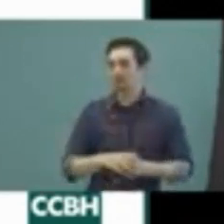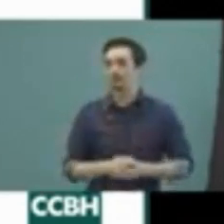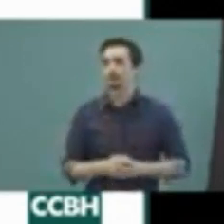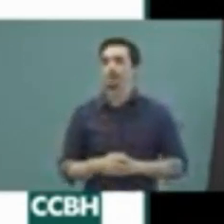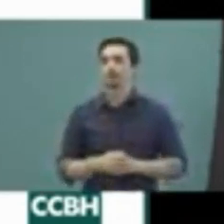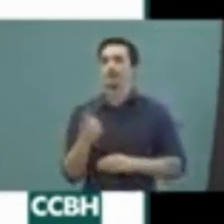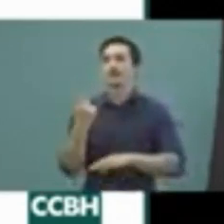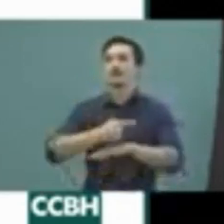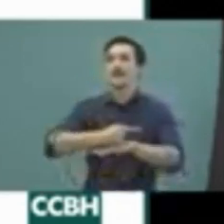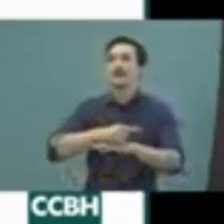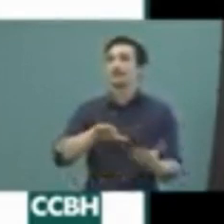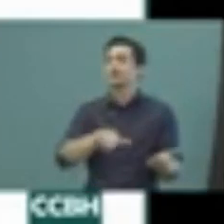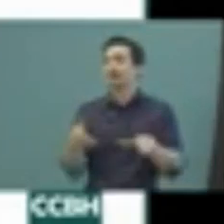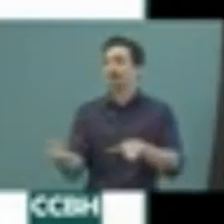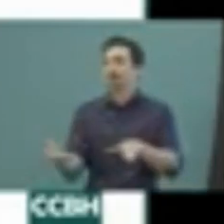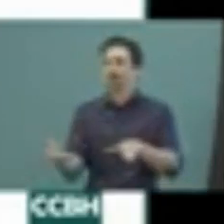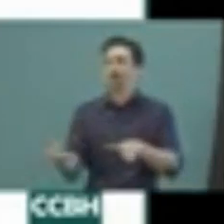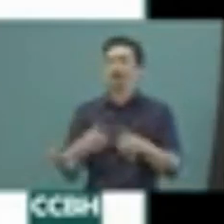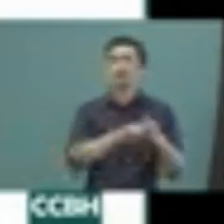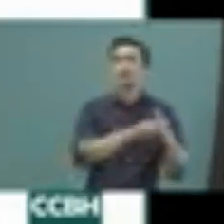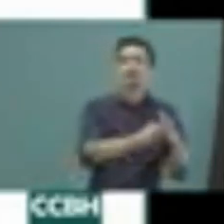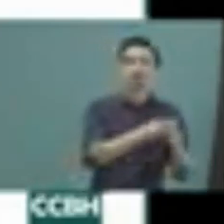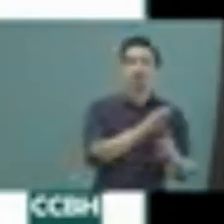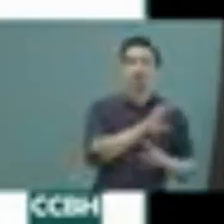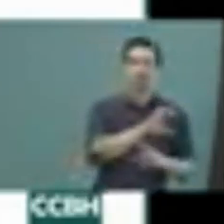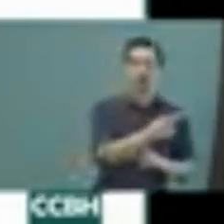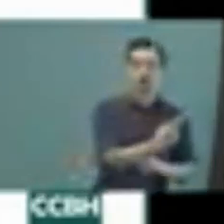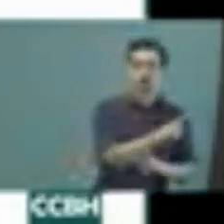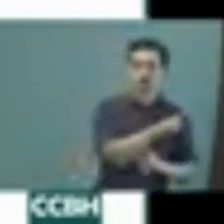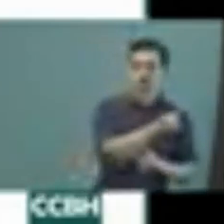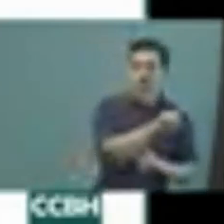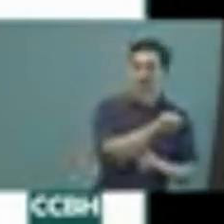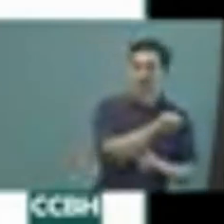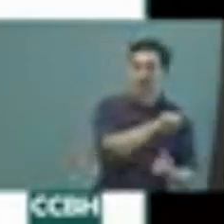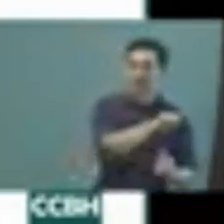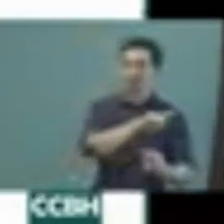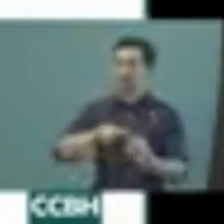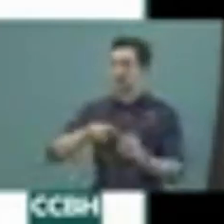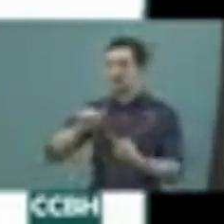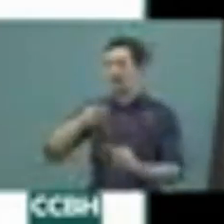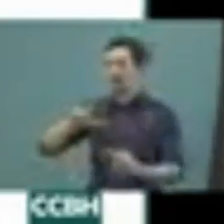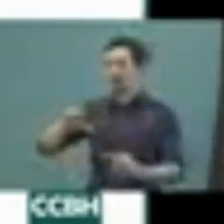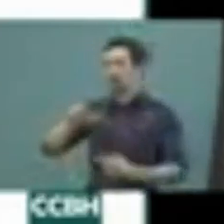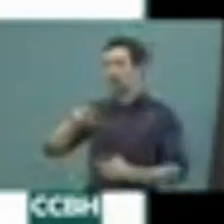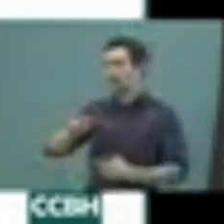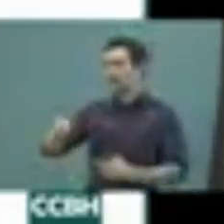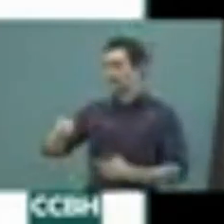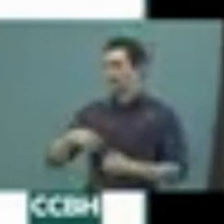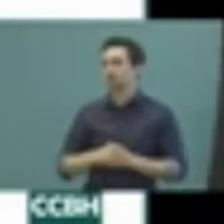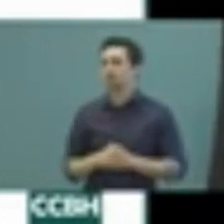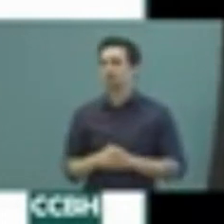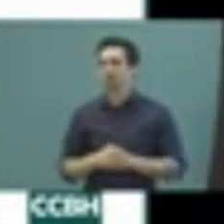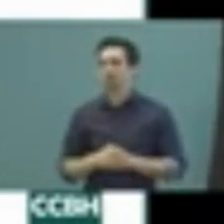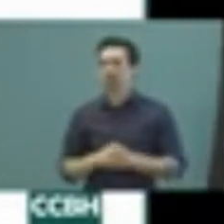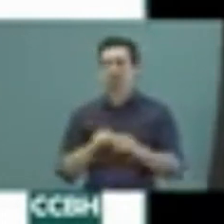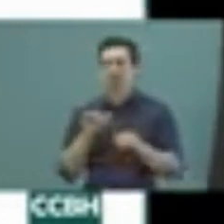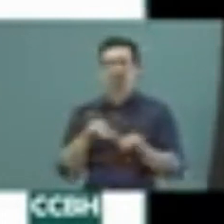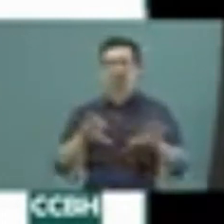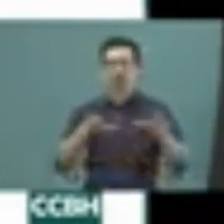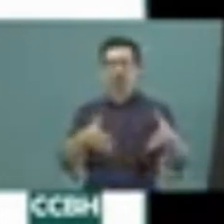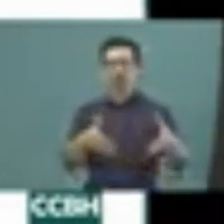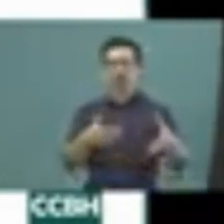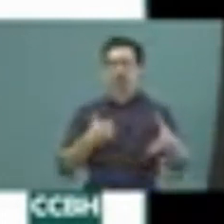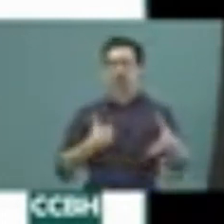The dates of deaths span from March 20th to April 22nd, and within this group there